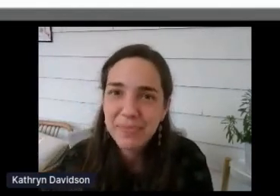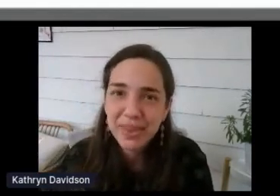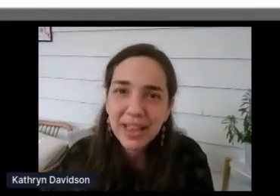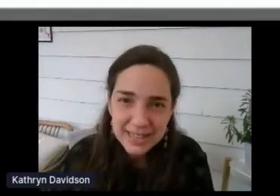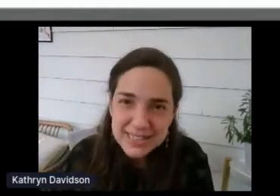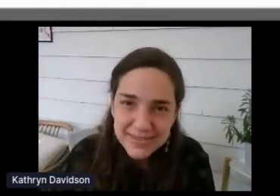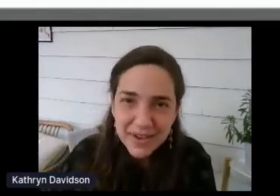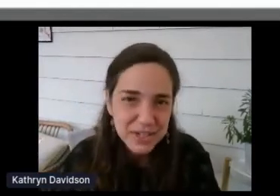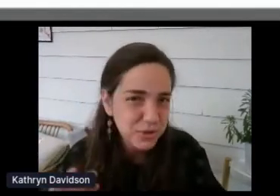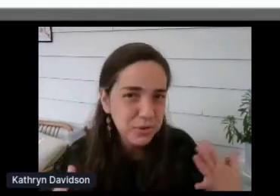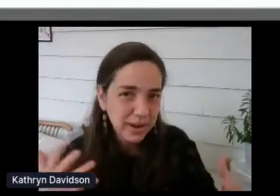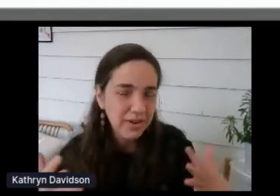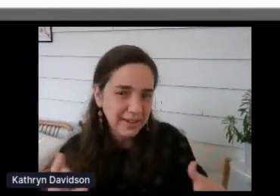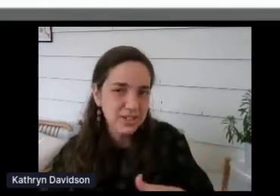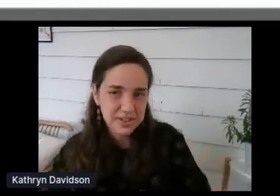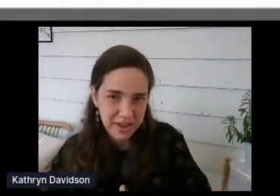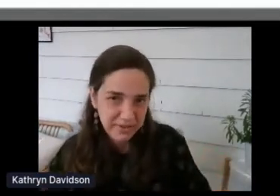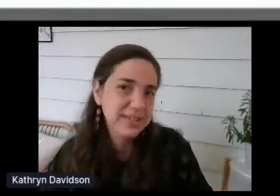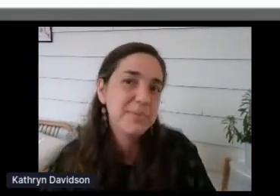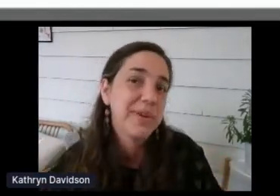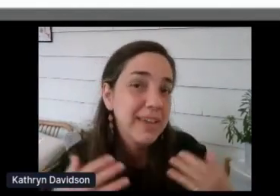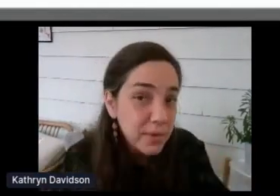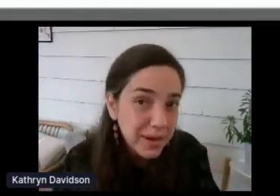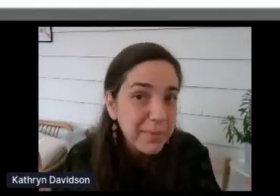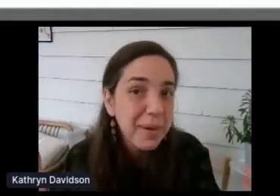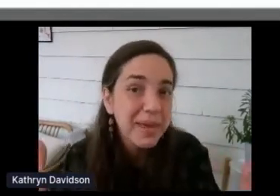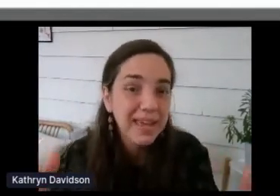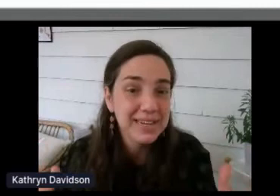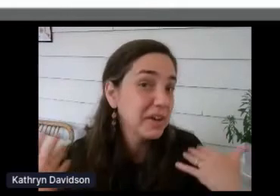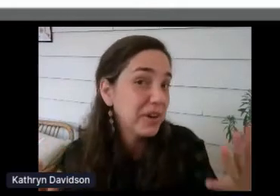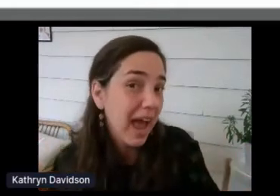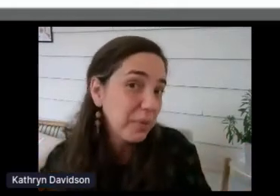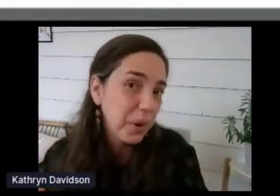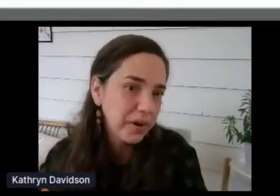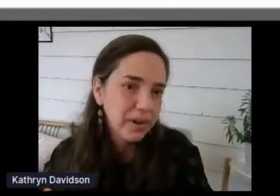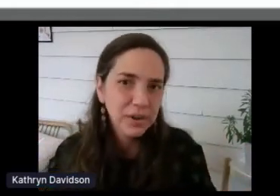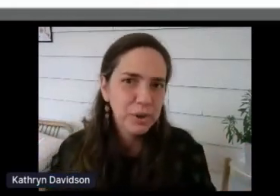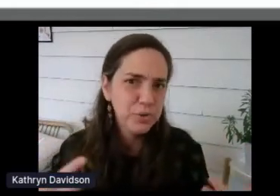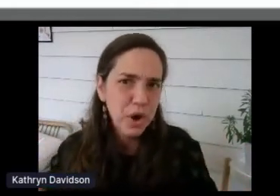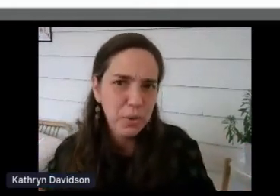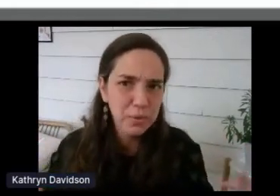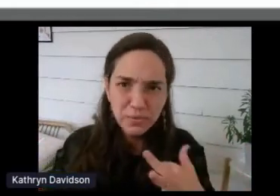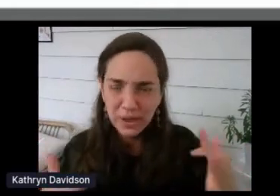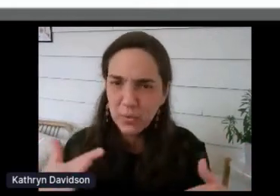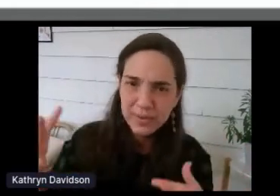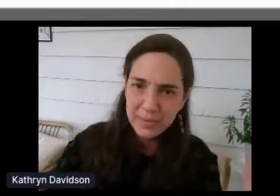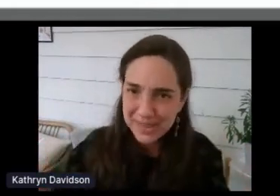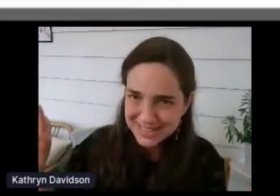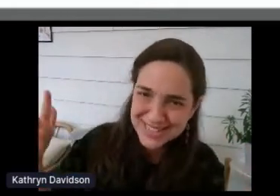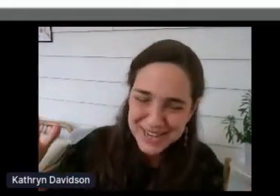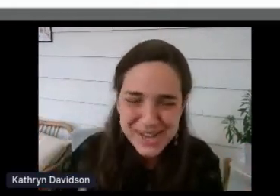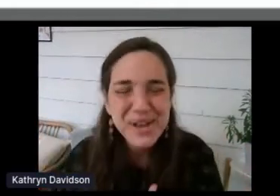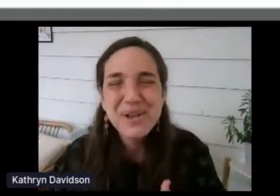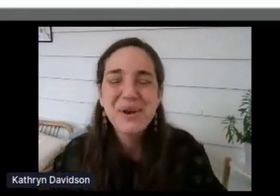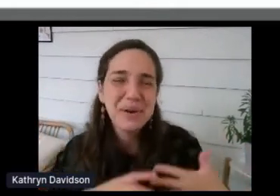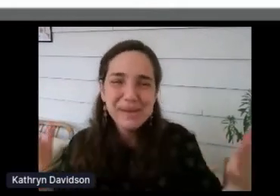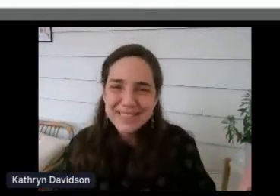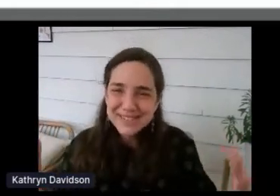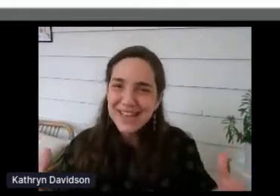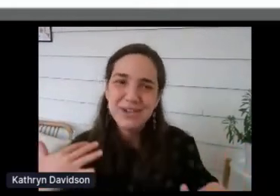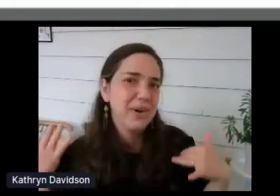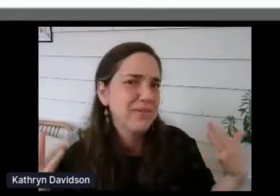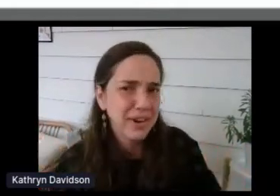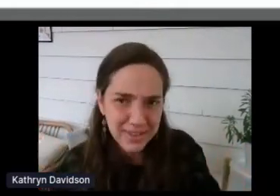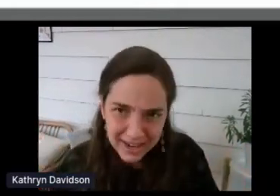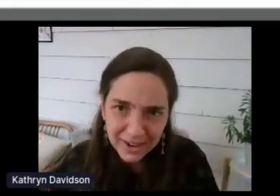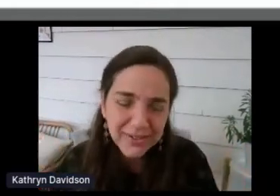can conceive of and do calculations on that. For example, if I give you a number that big and I tell you to add 1, you know, like, what that means. You know what it means to